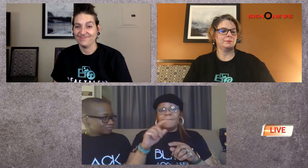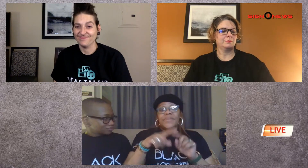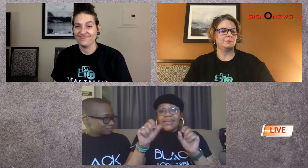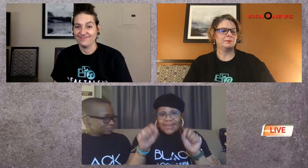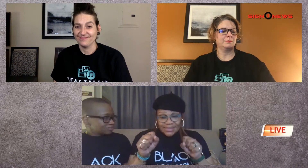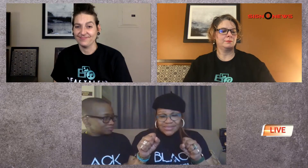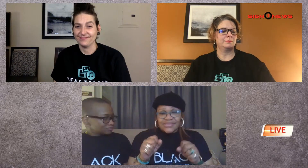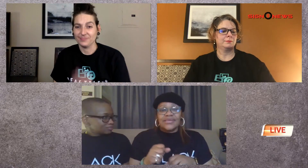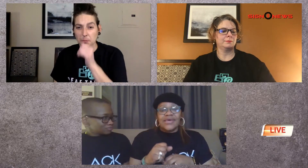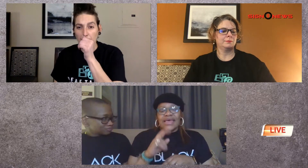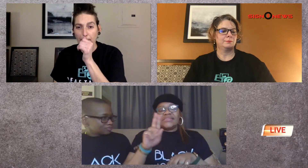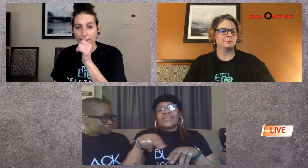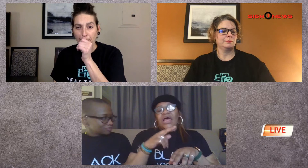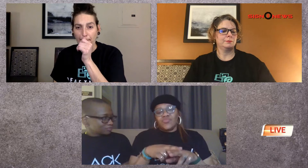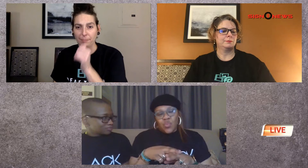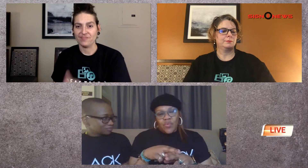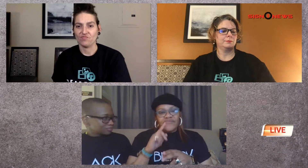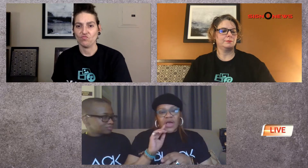No.